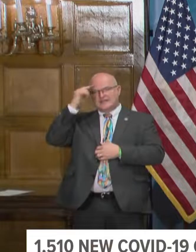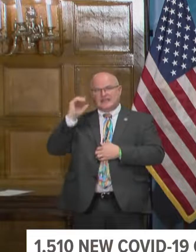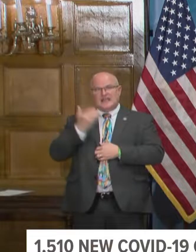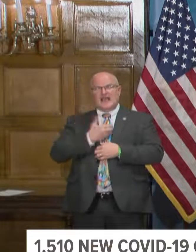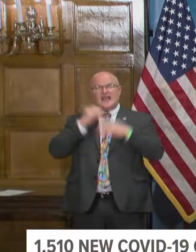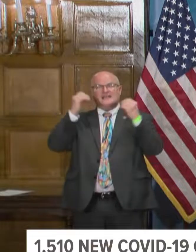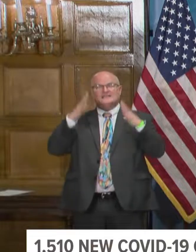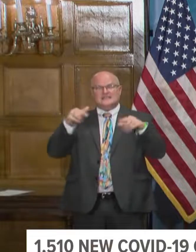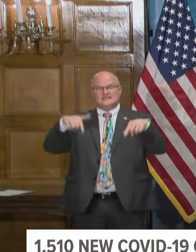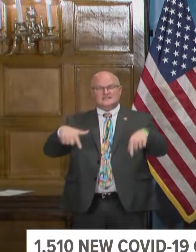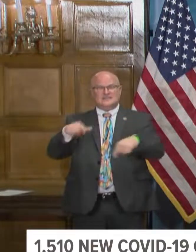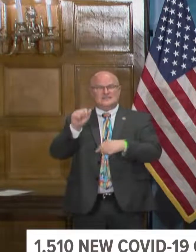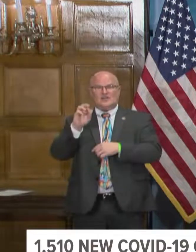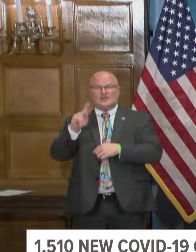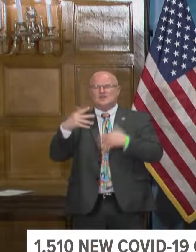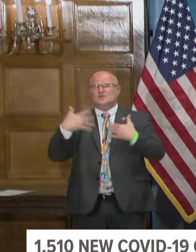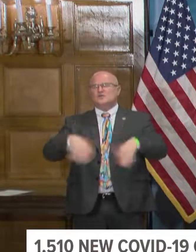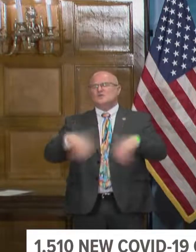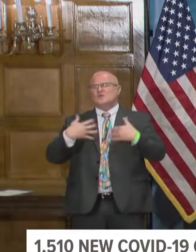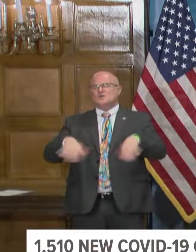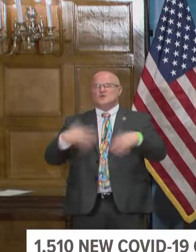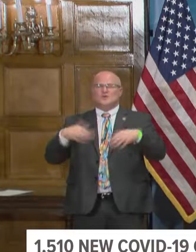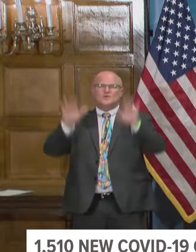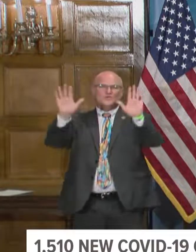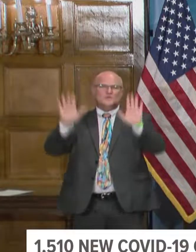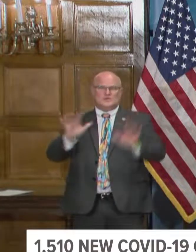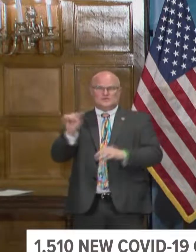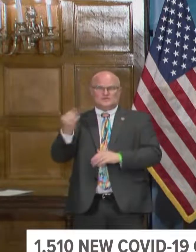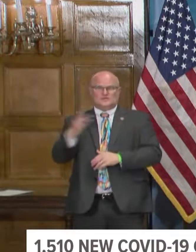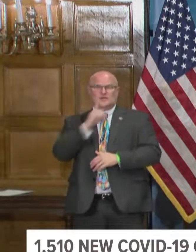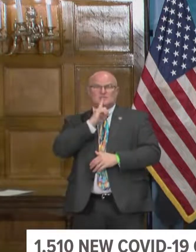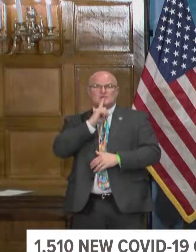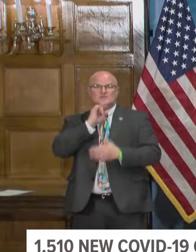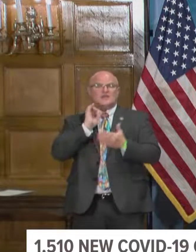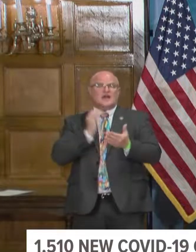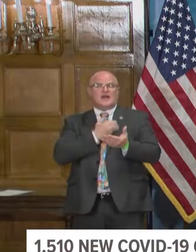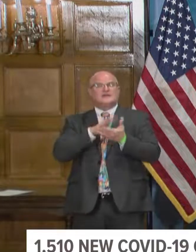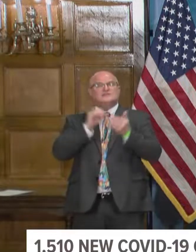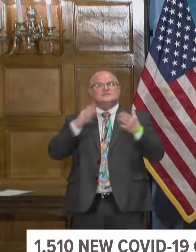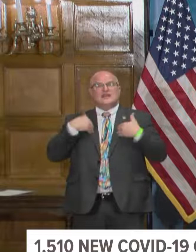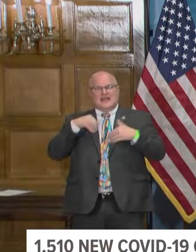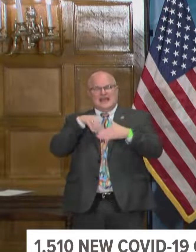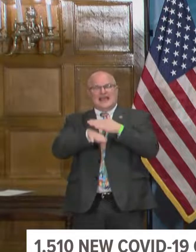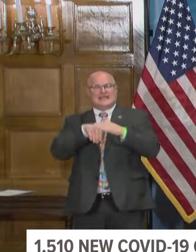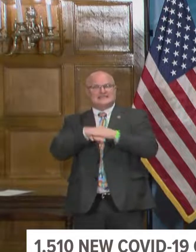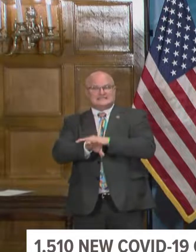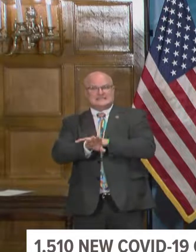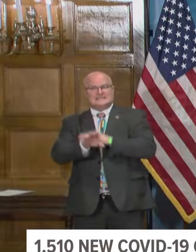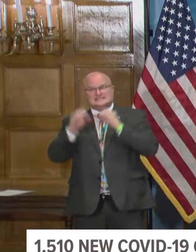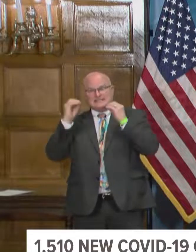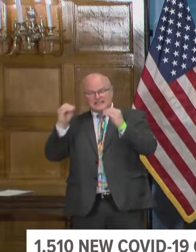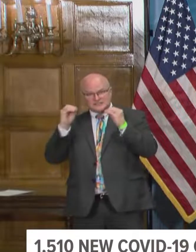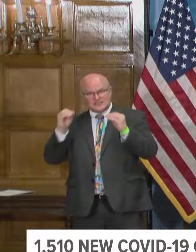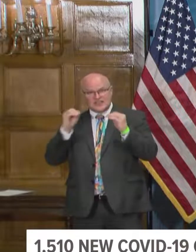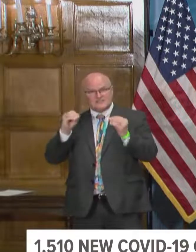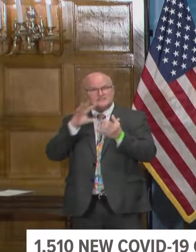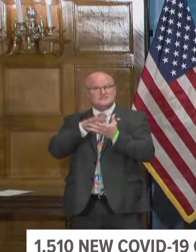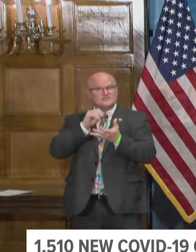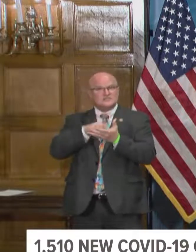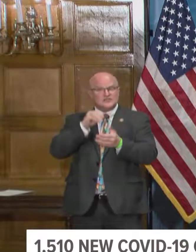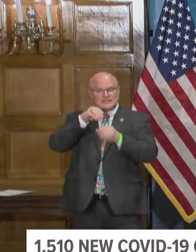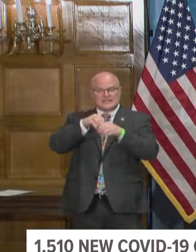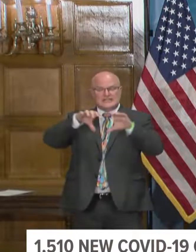have done, our school administrators have done in making sure that our students had access to education and